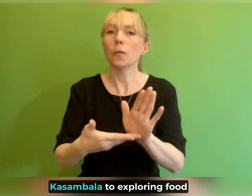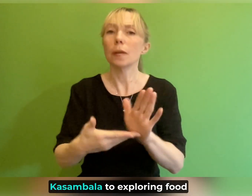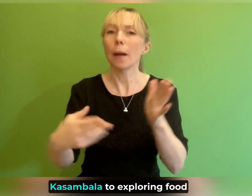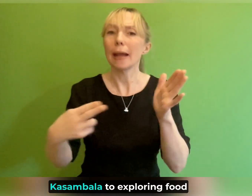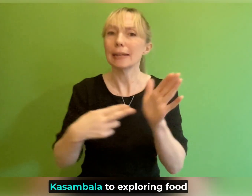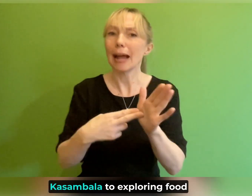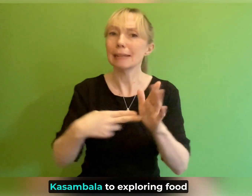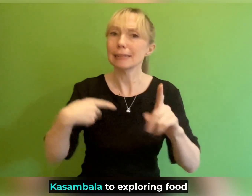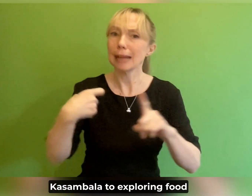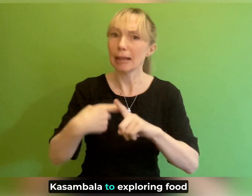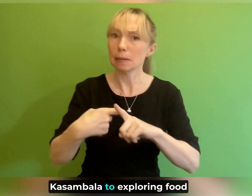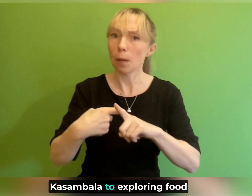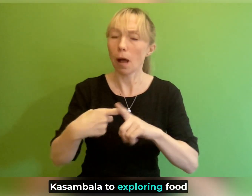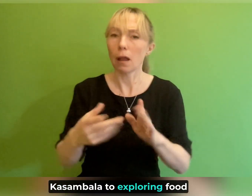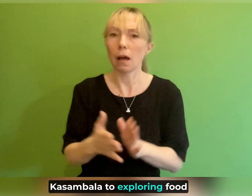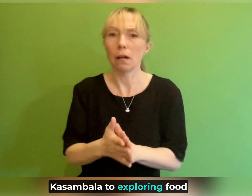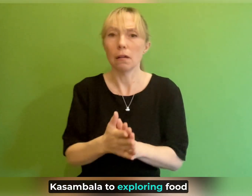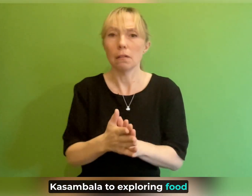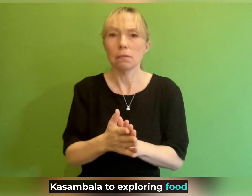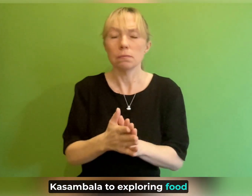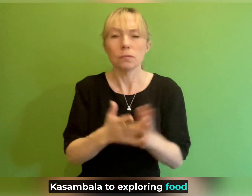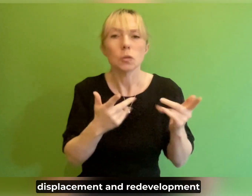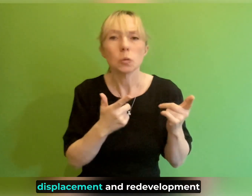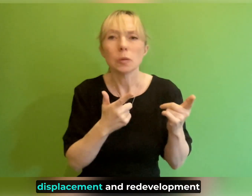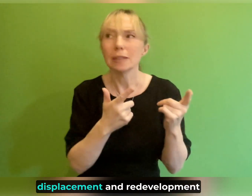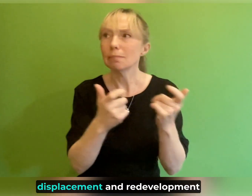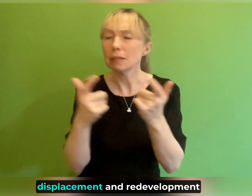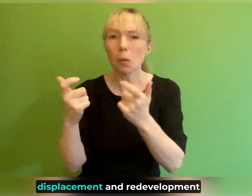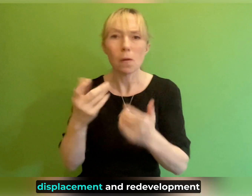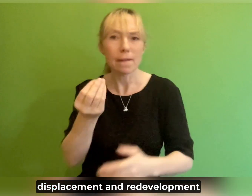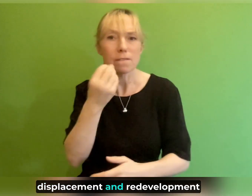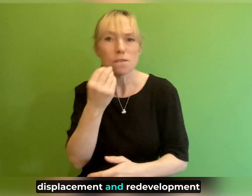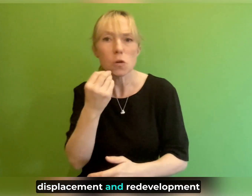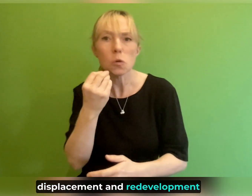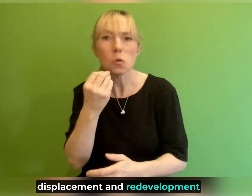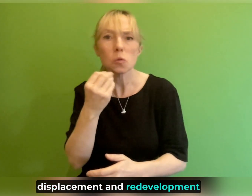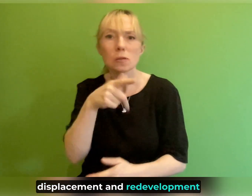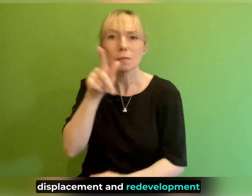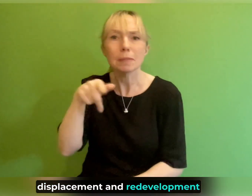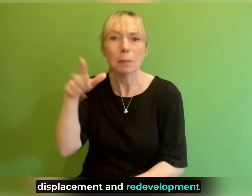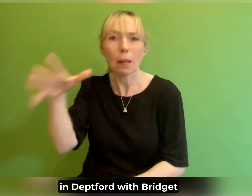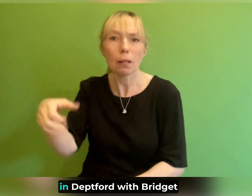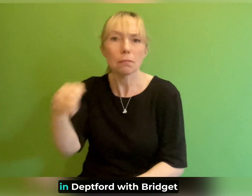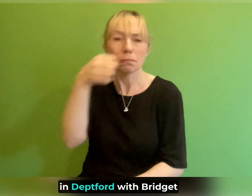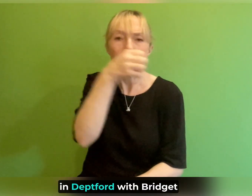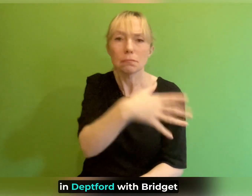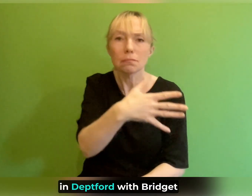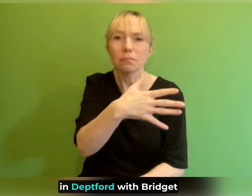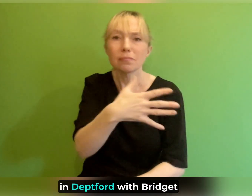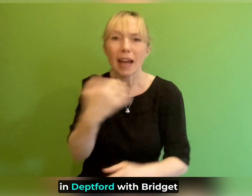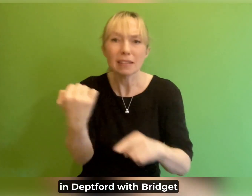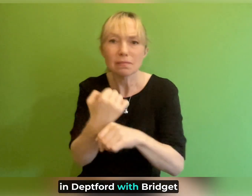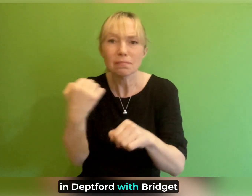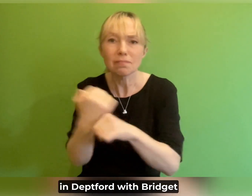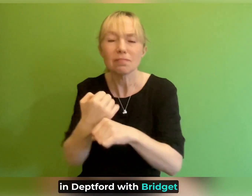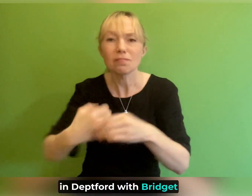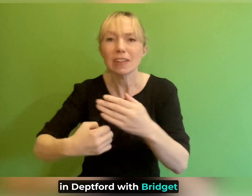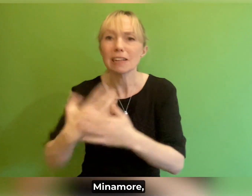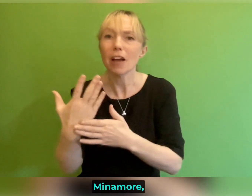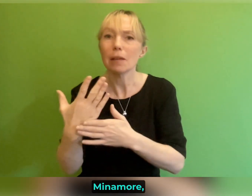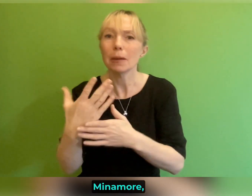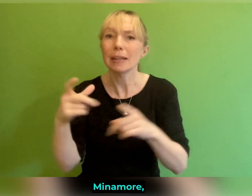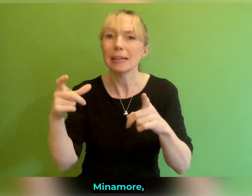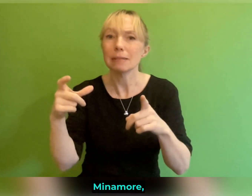Kassambhala, to exploring food, displacement and redevelopment in Deptford with